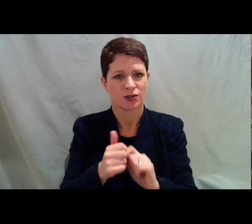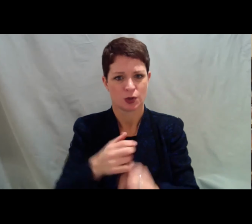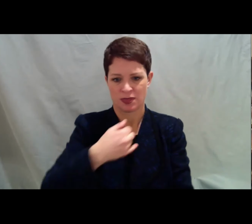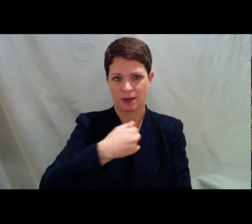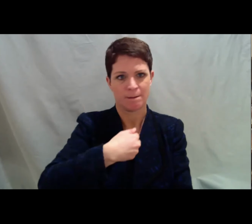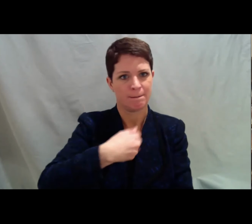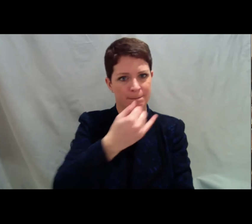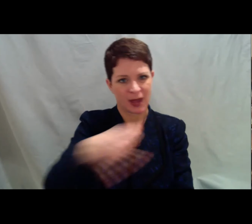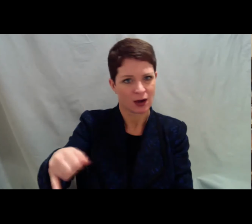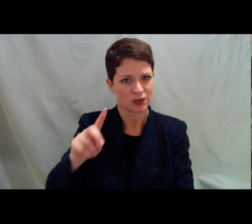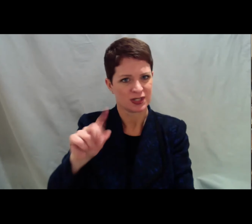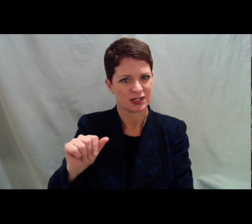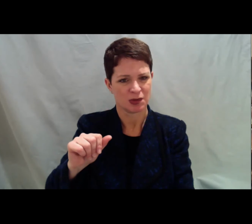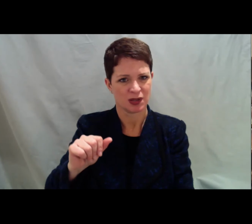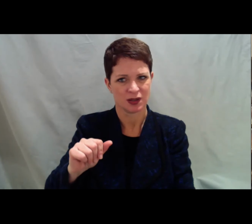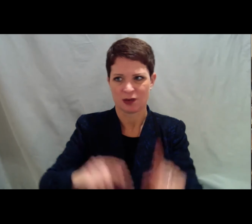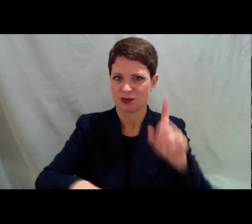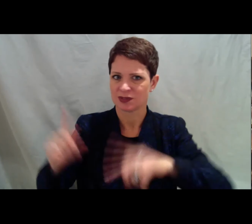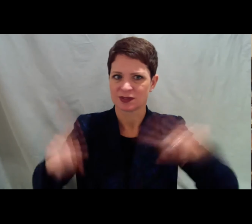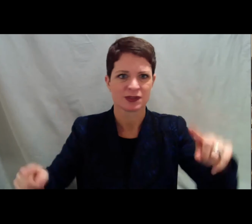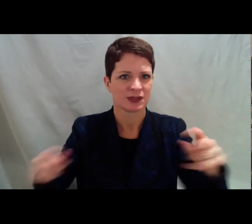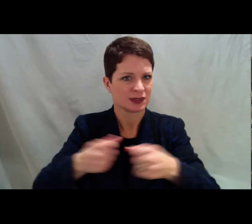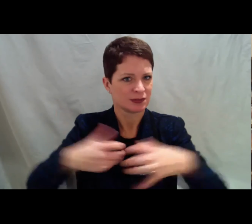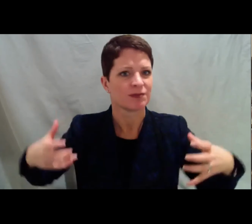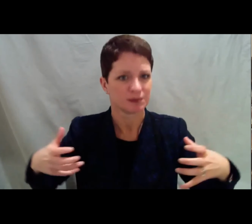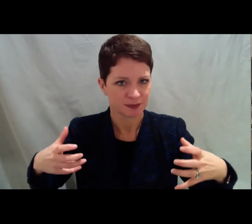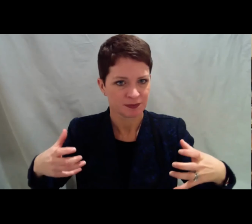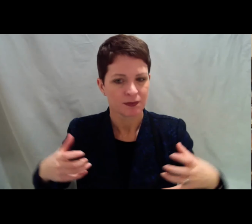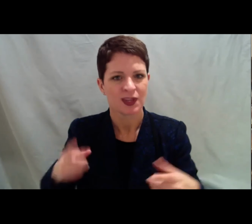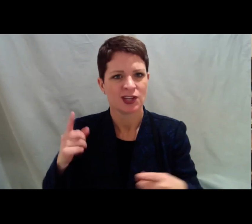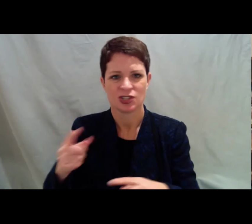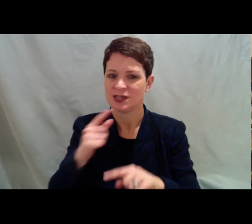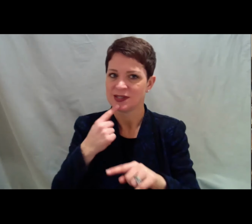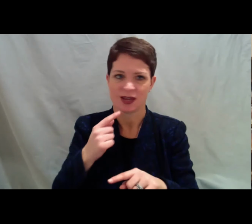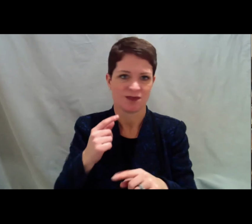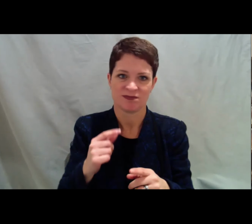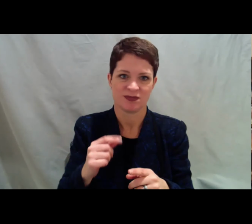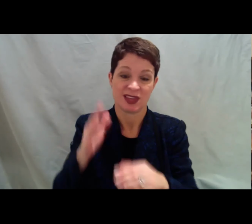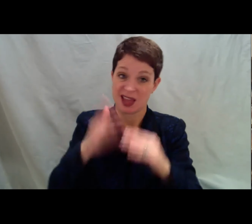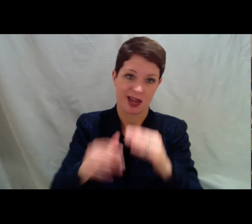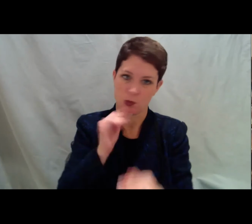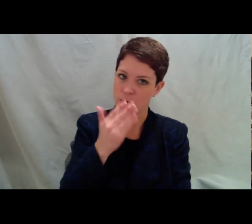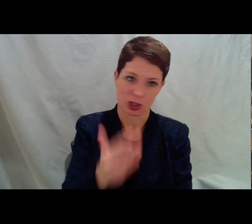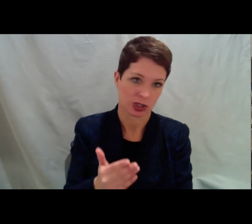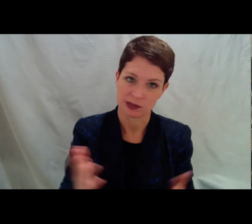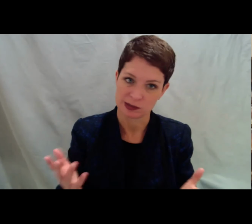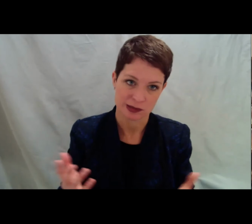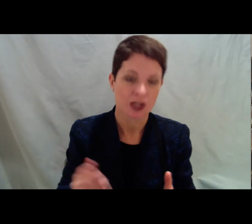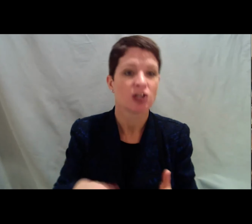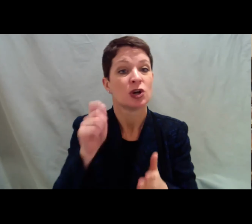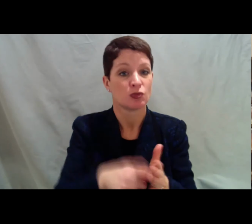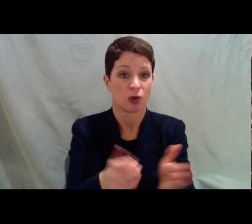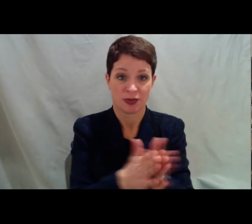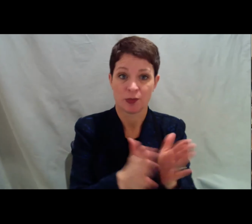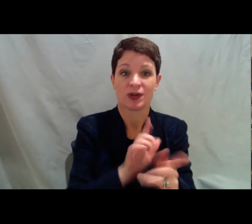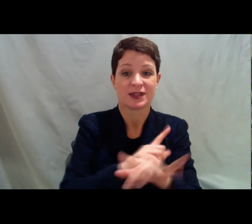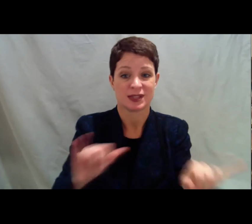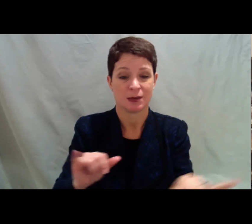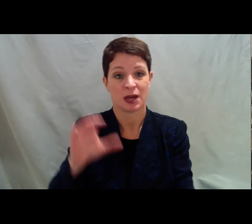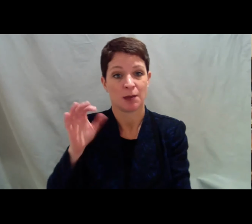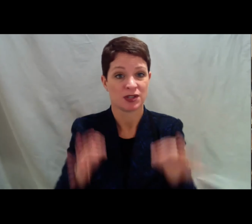of disability expanded, and she predicted that this would not end well. Stone wrote that book around the same time as the